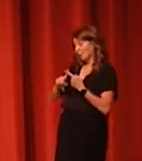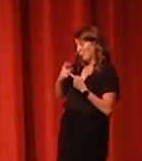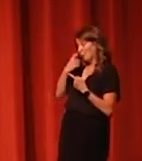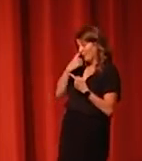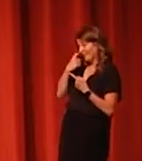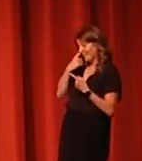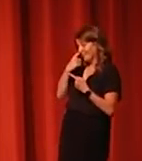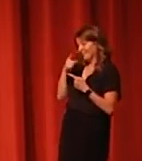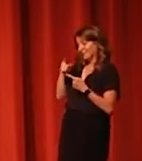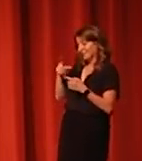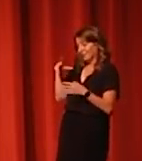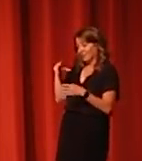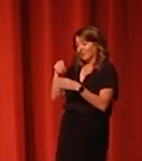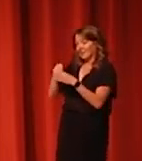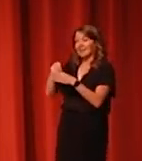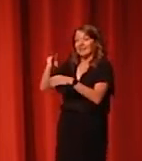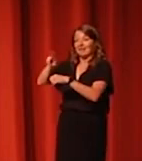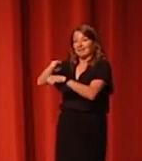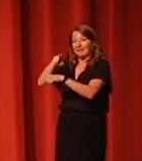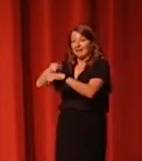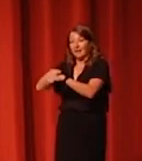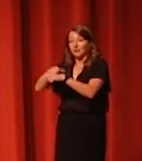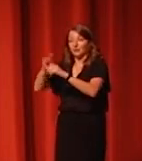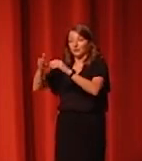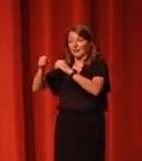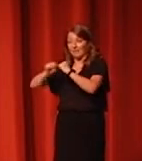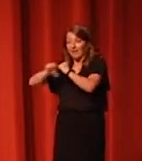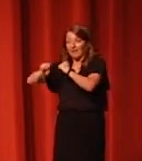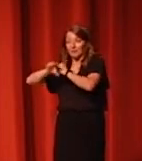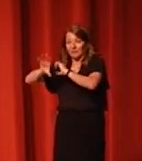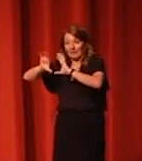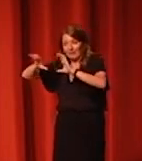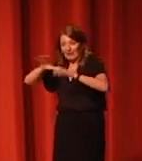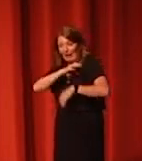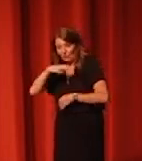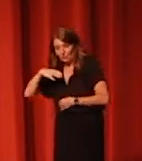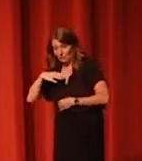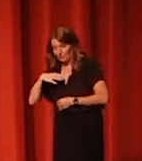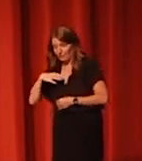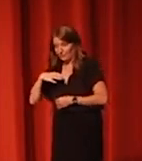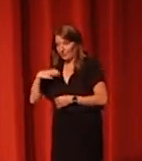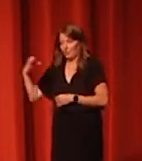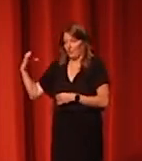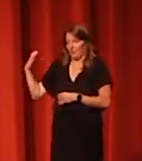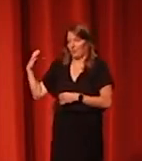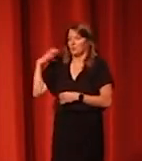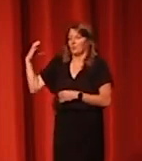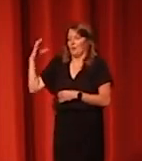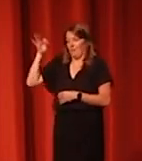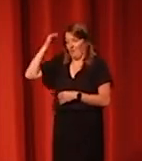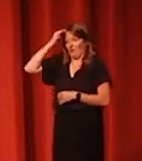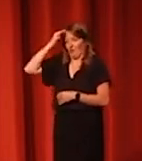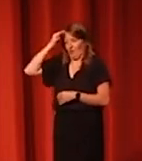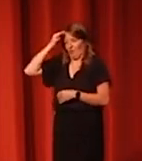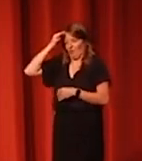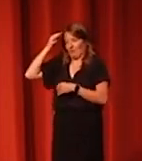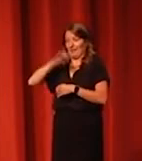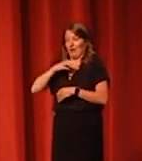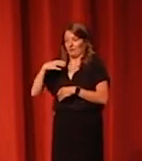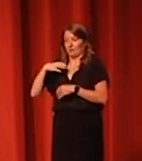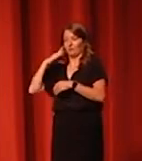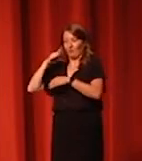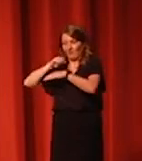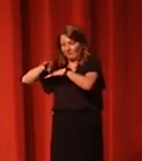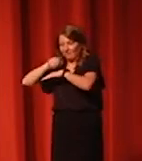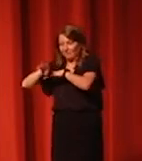chaired the National Advisory Council, the federal government's council that advises the